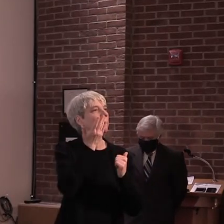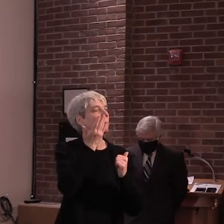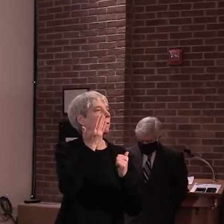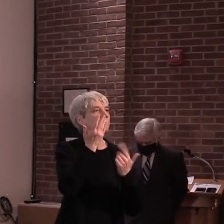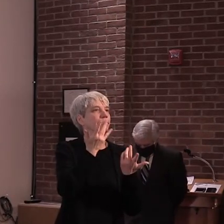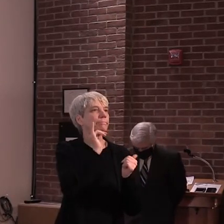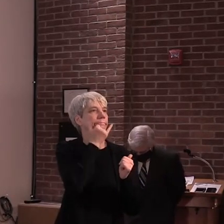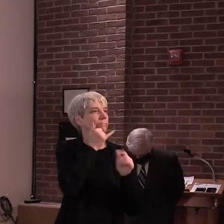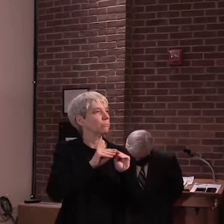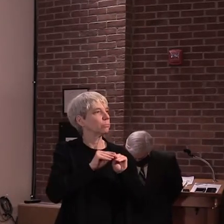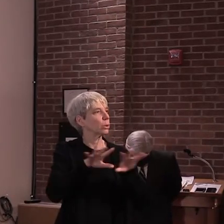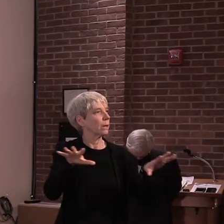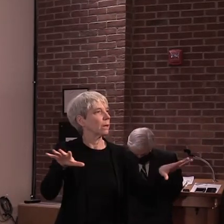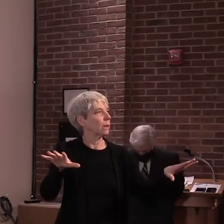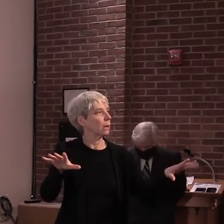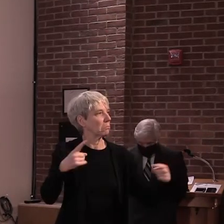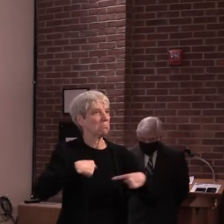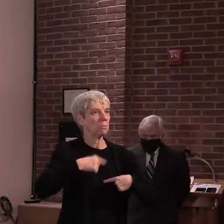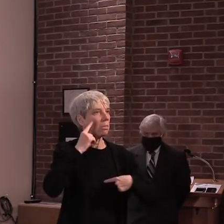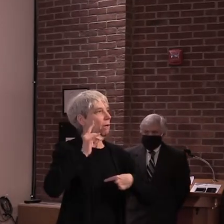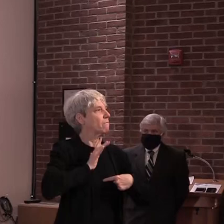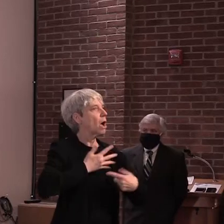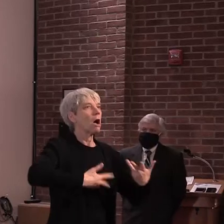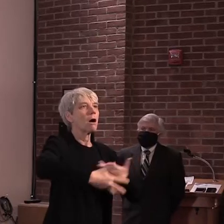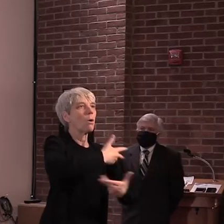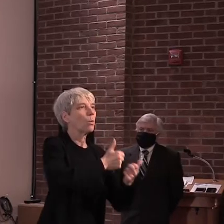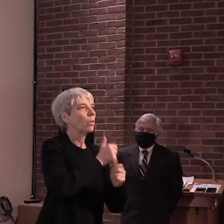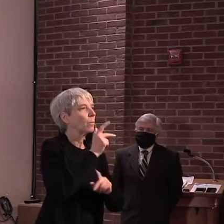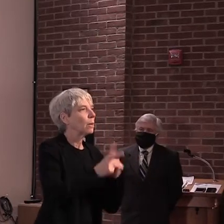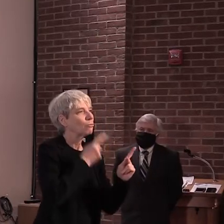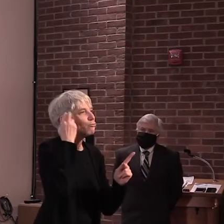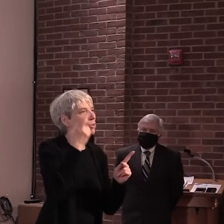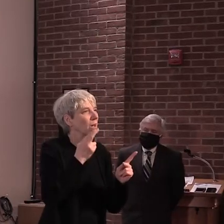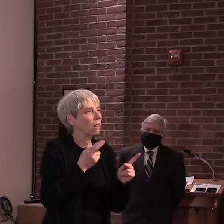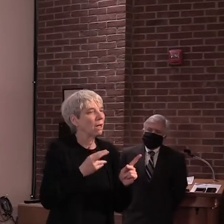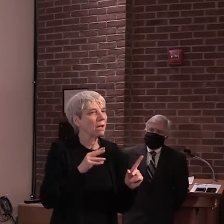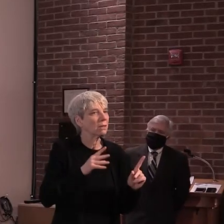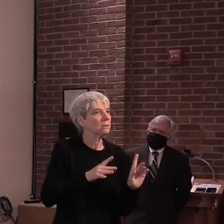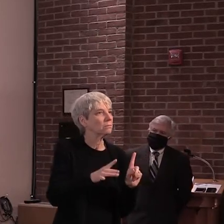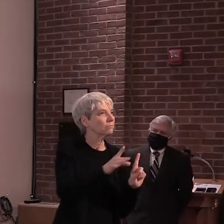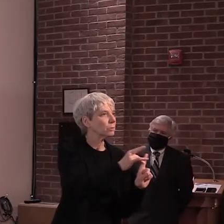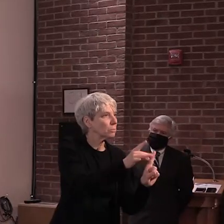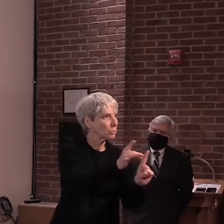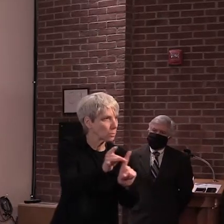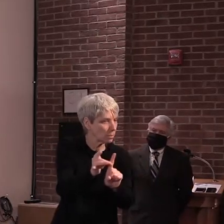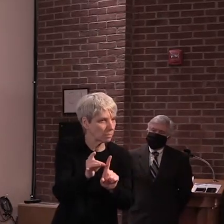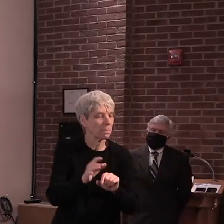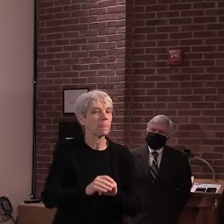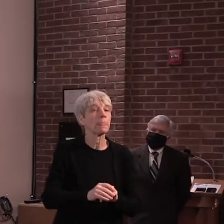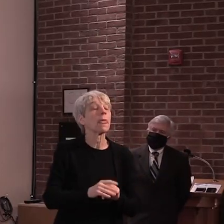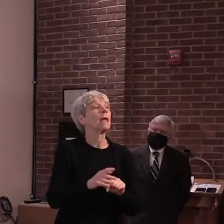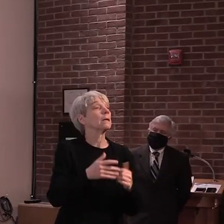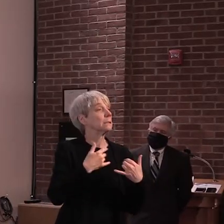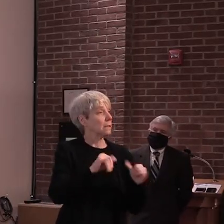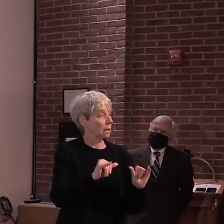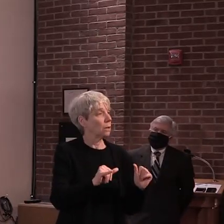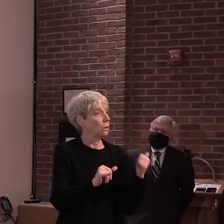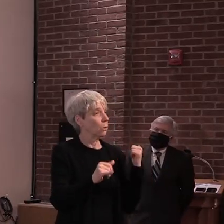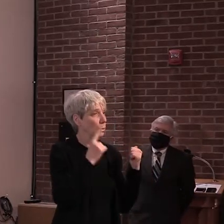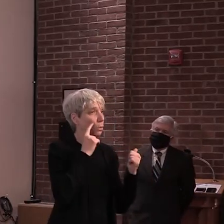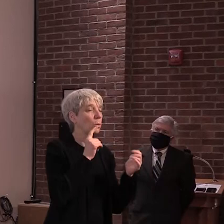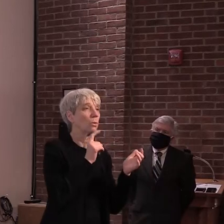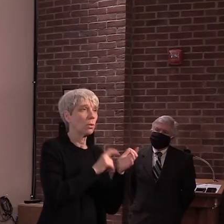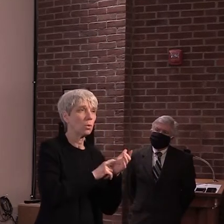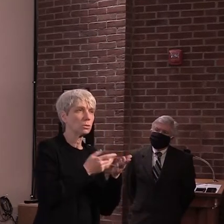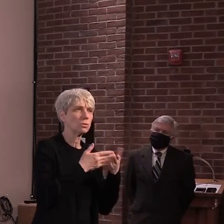overall, the prevalence of positive tests, as you just saw in the data, is very, very low. The virus